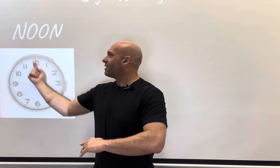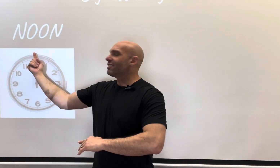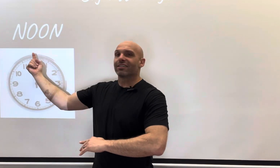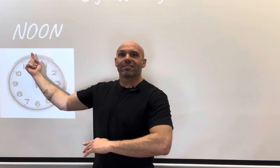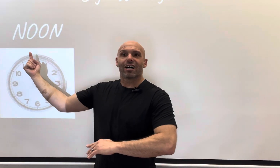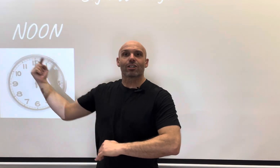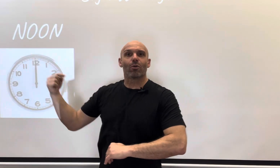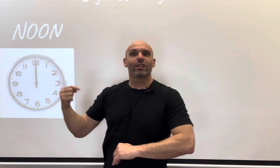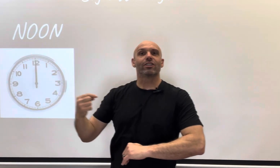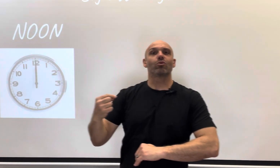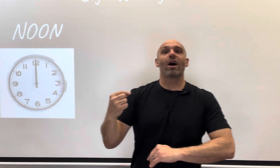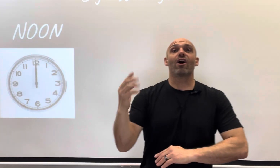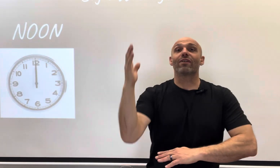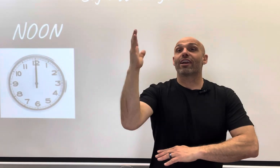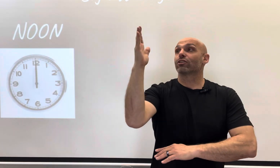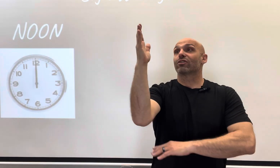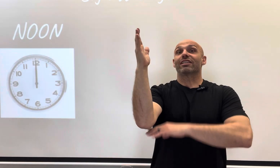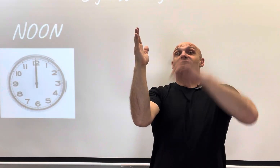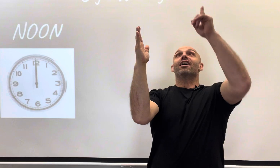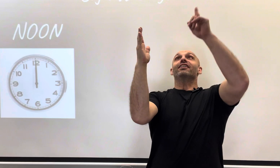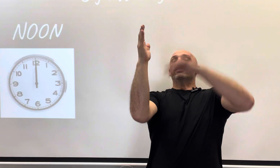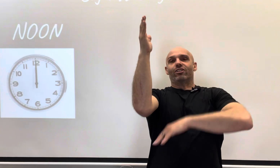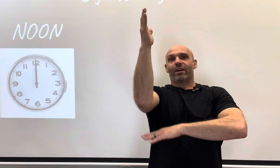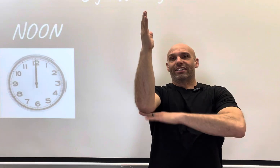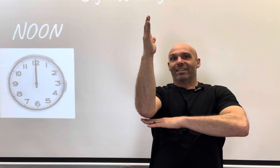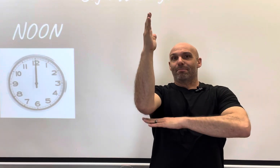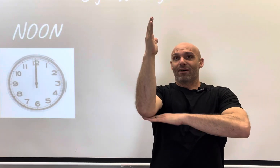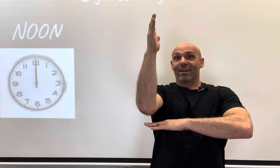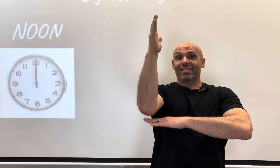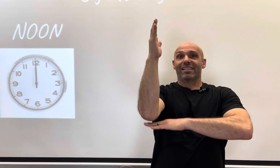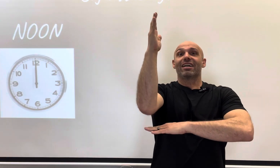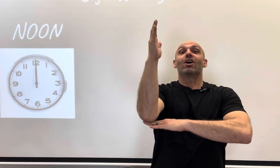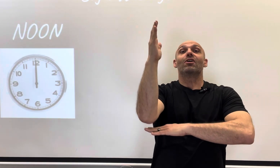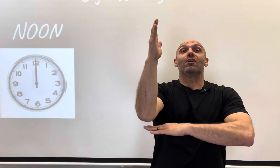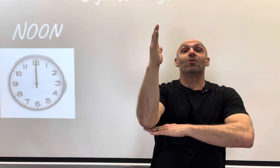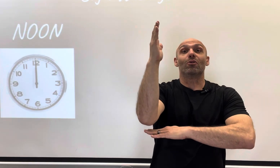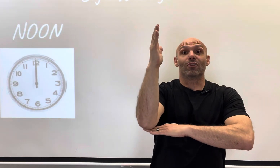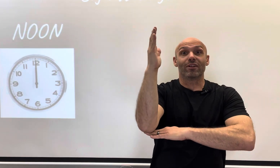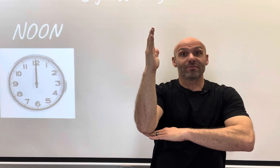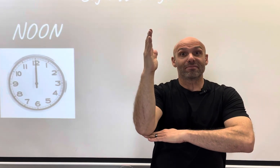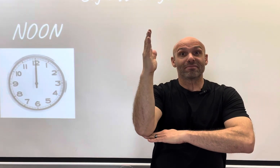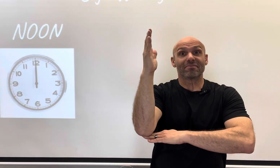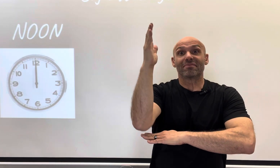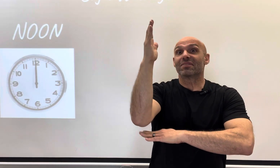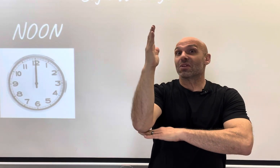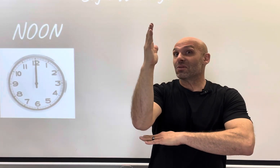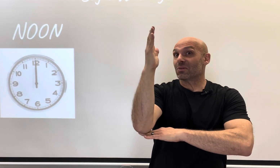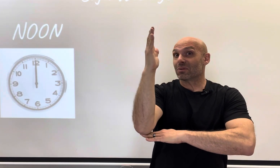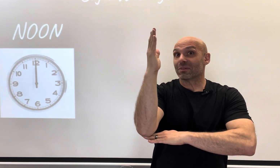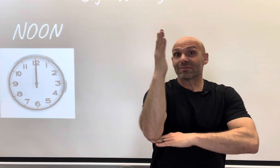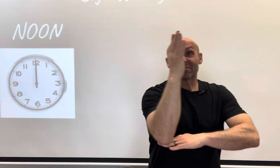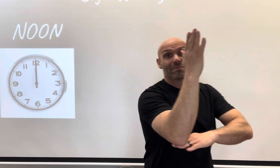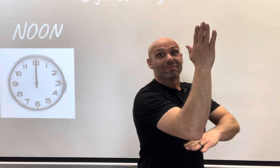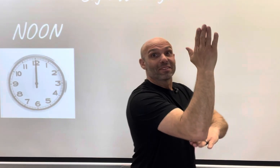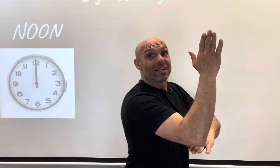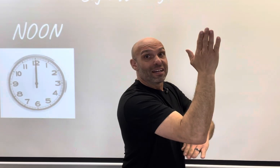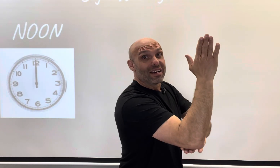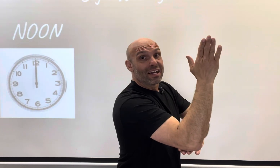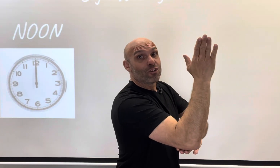the clock is pointing to 12. And also the sun is directly above us. Noon. Noon. You may